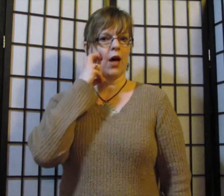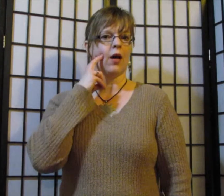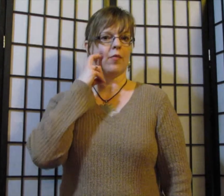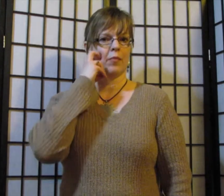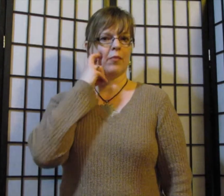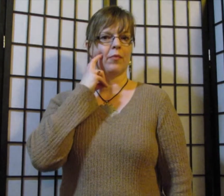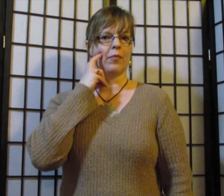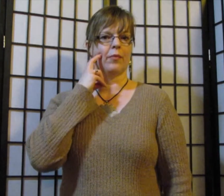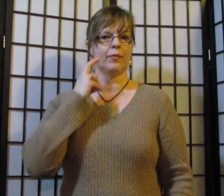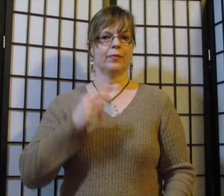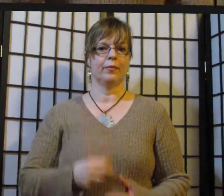Gum.